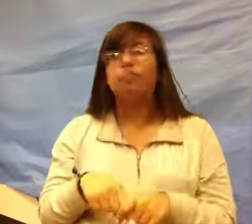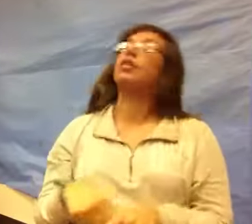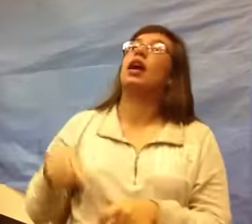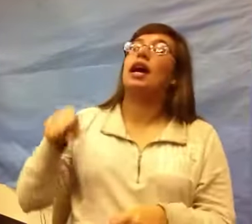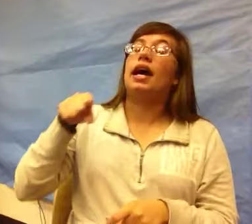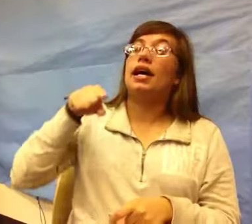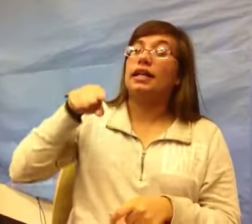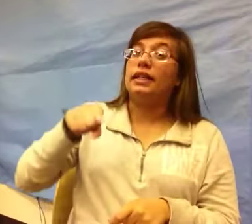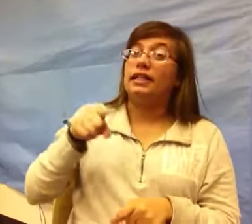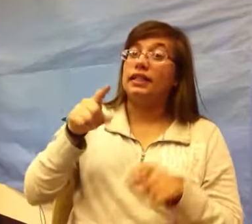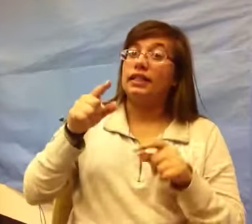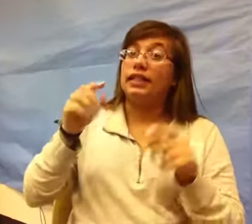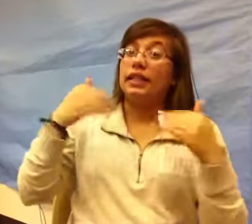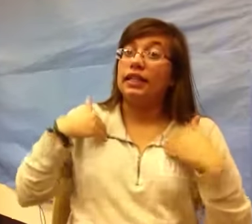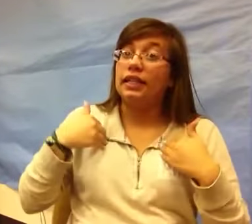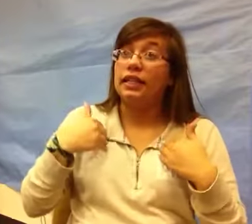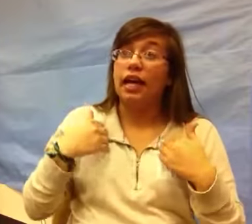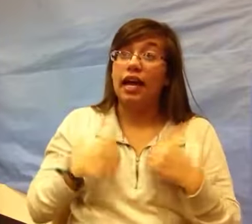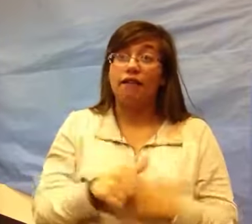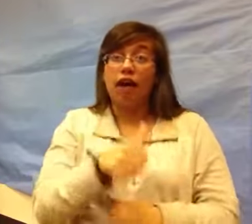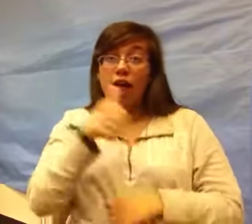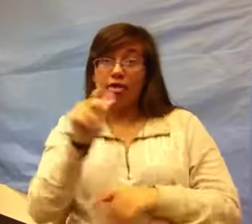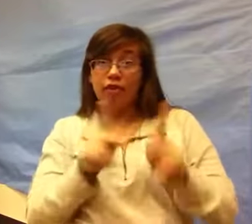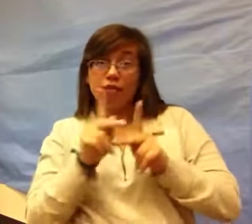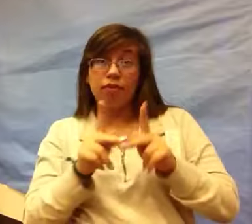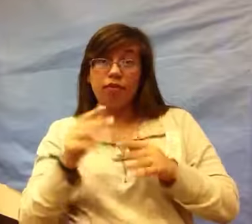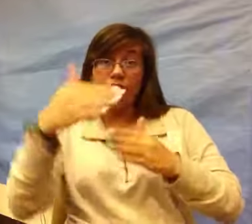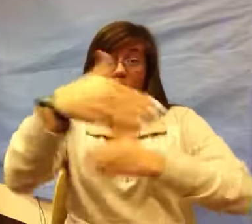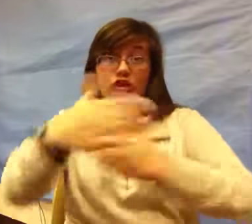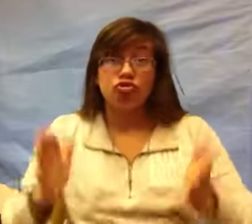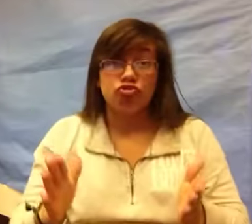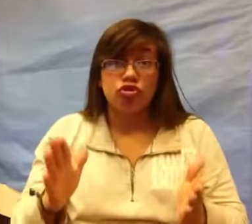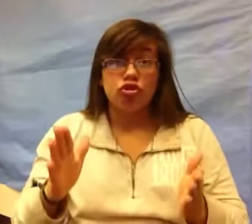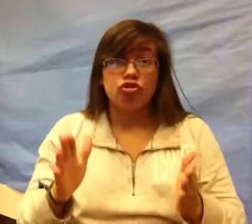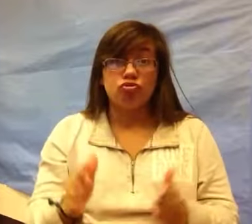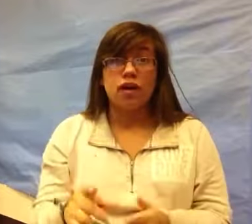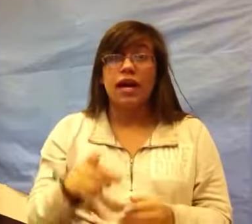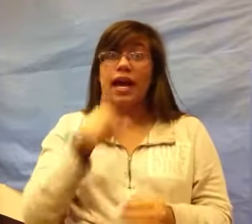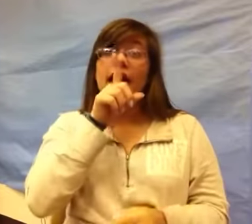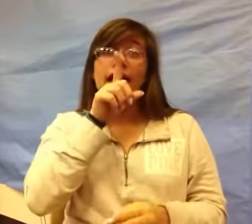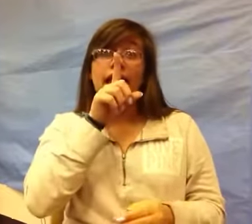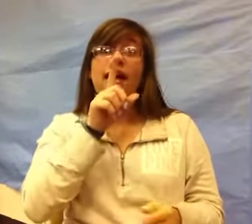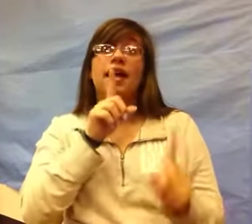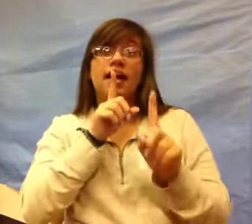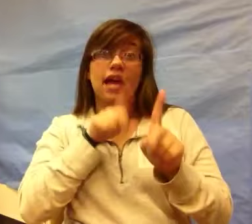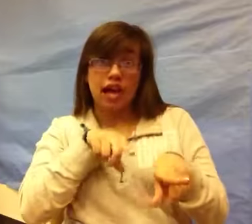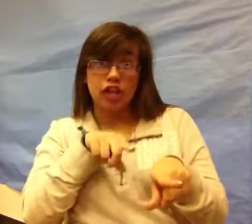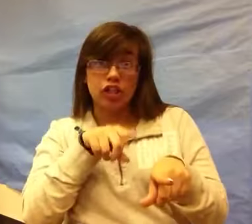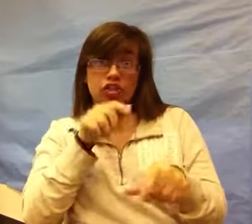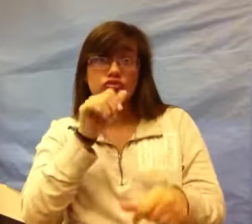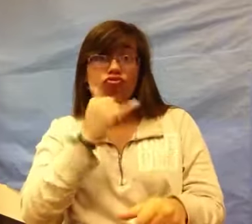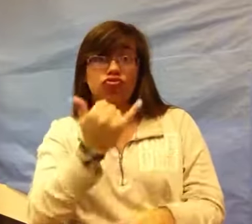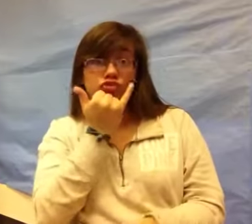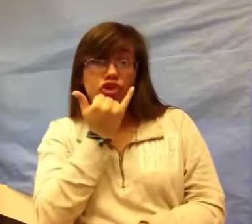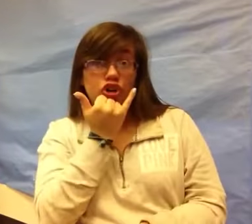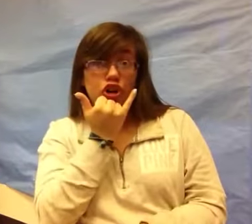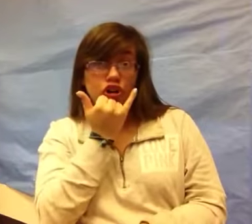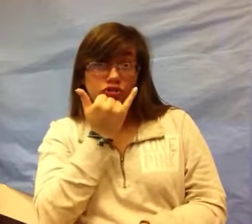of the answer is obviously B, he's going to have them all say C. Let's see if our subject will also say C. Now this is a